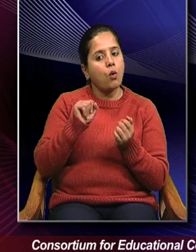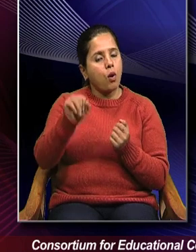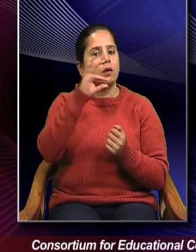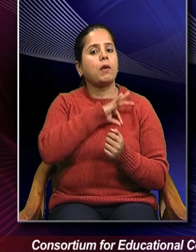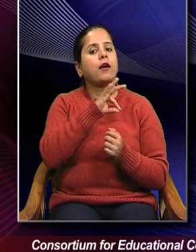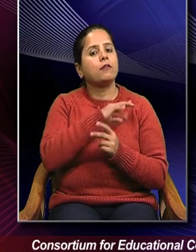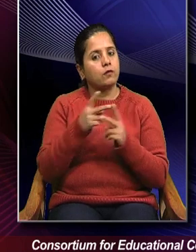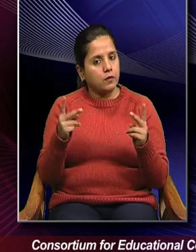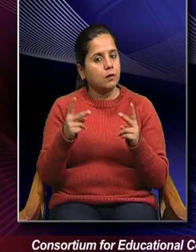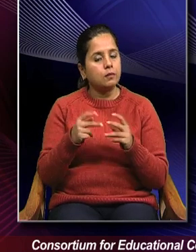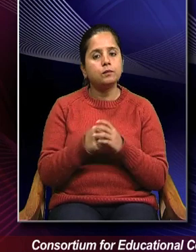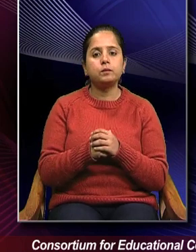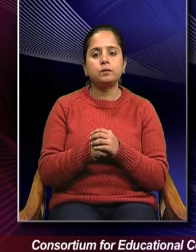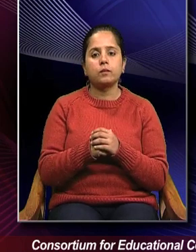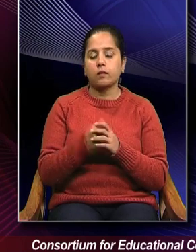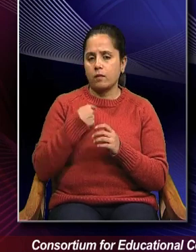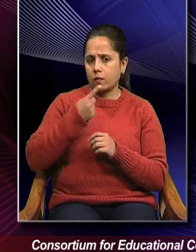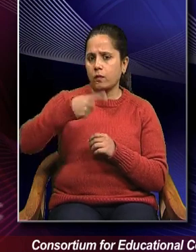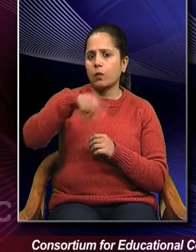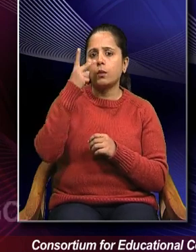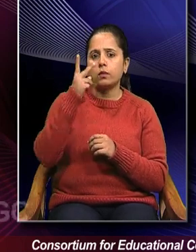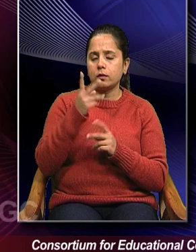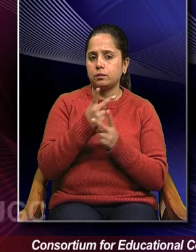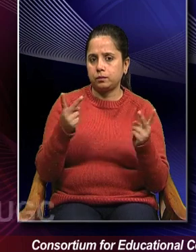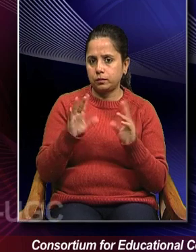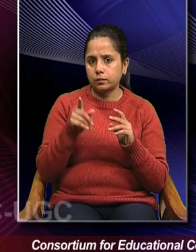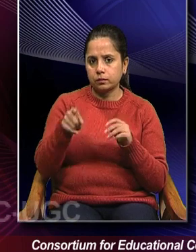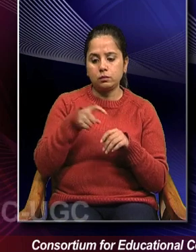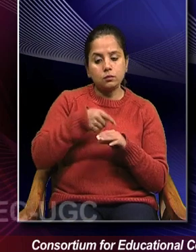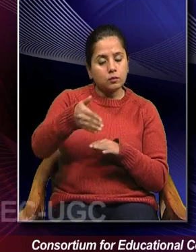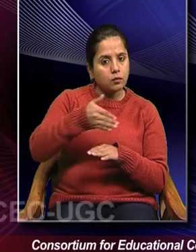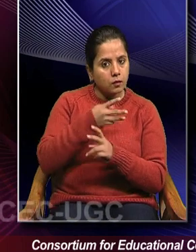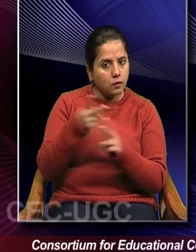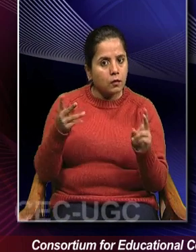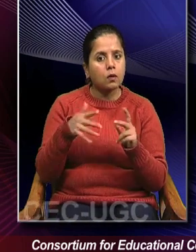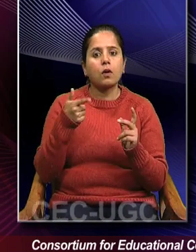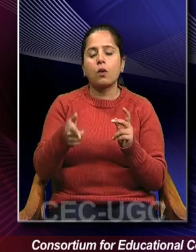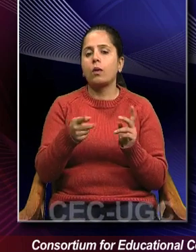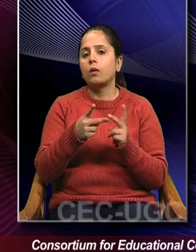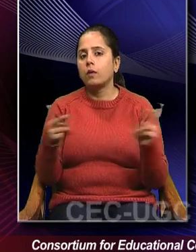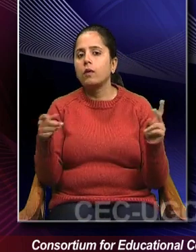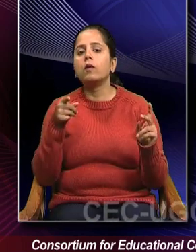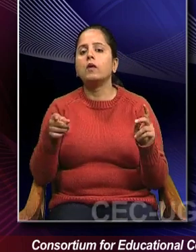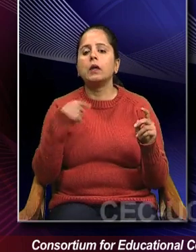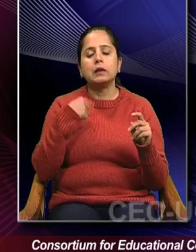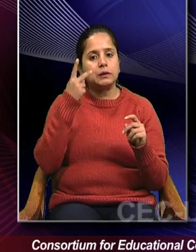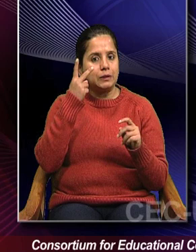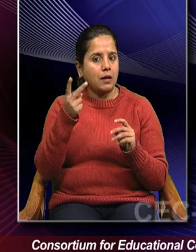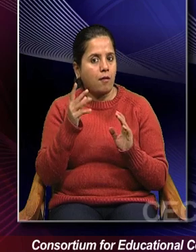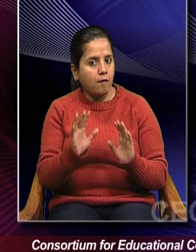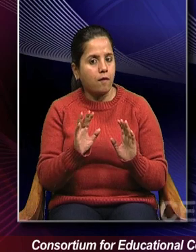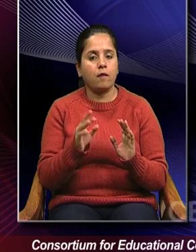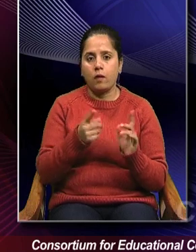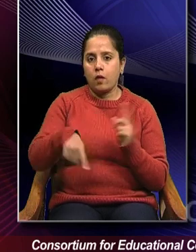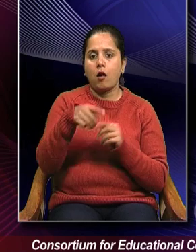advantage. And we see that during this particular period, how over a period of time we see